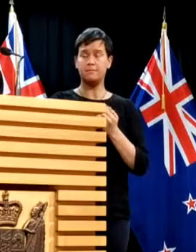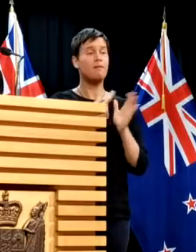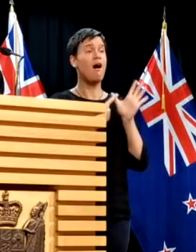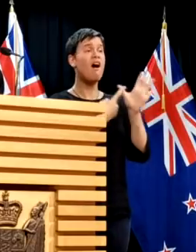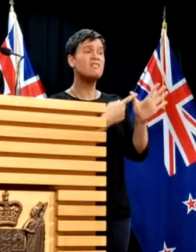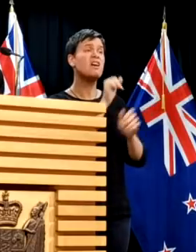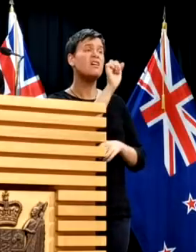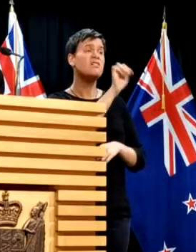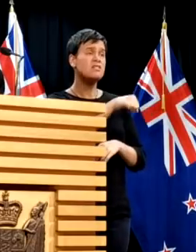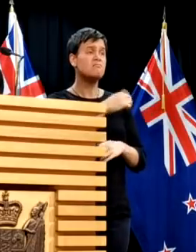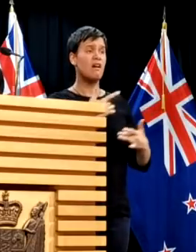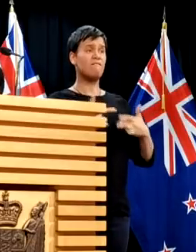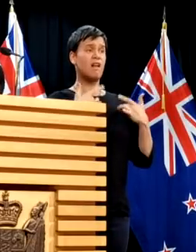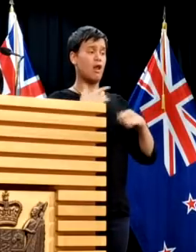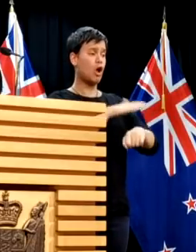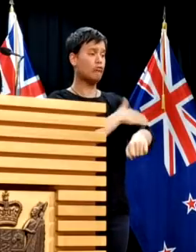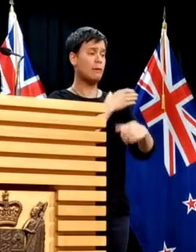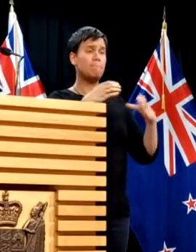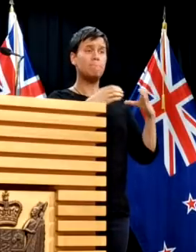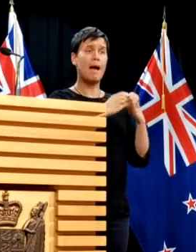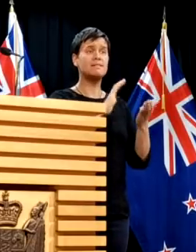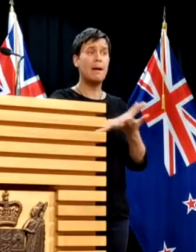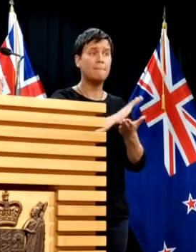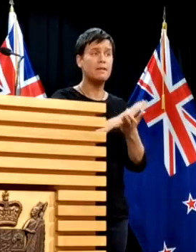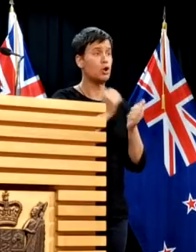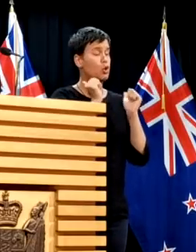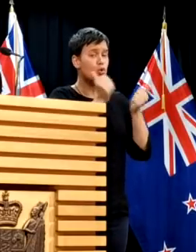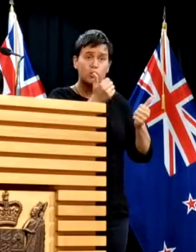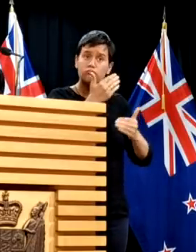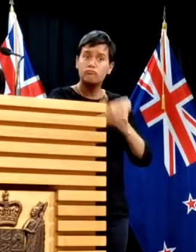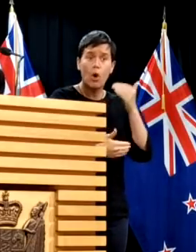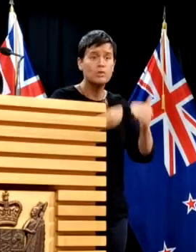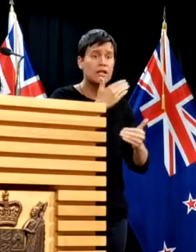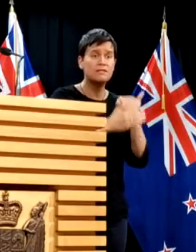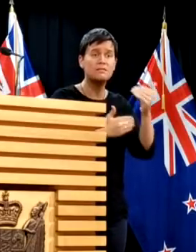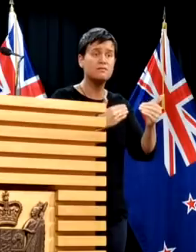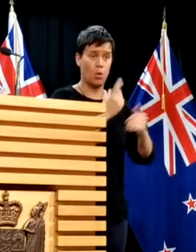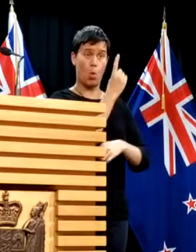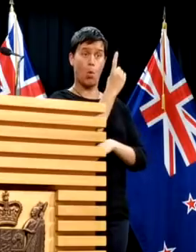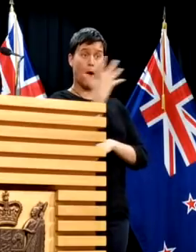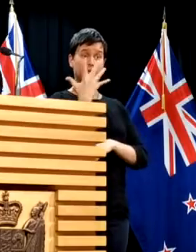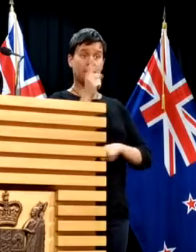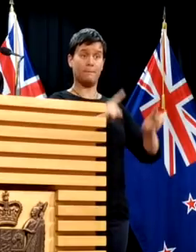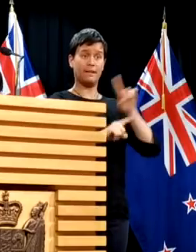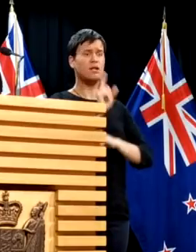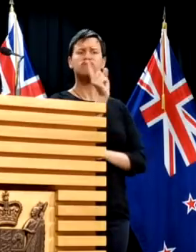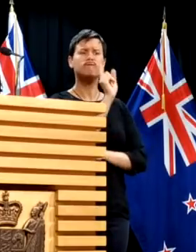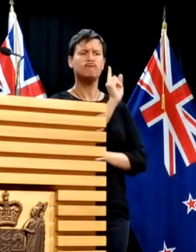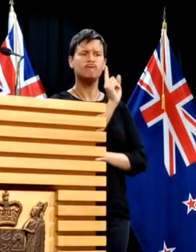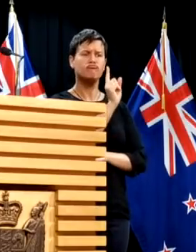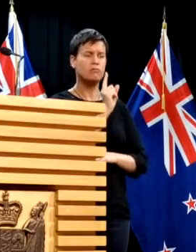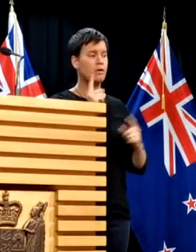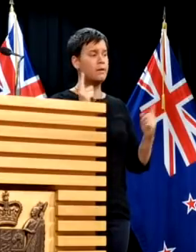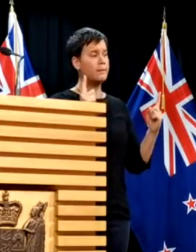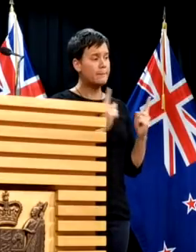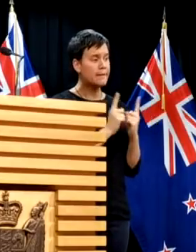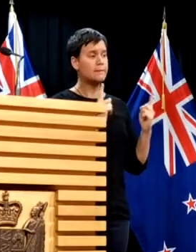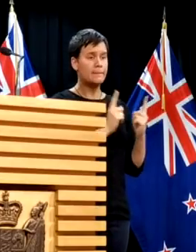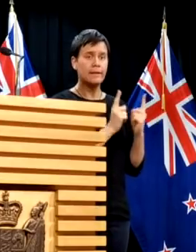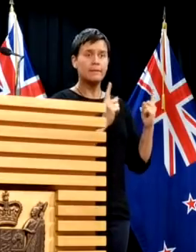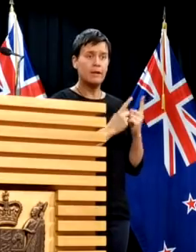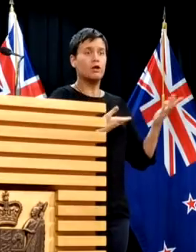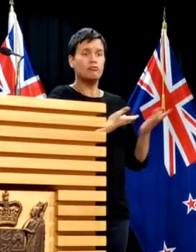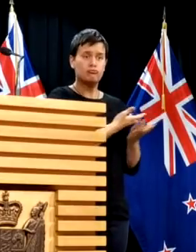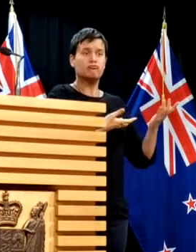know, it was a very good process. We met a number of times. There were a number of conversations between us and our teams in